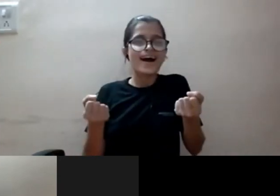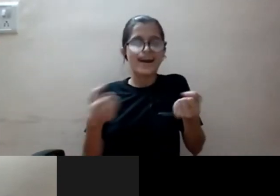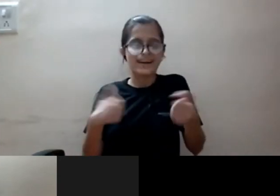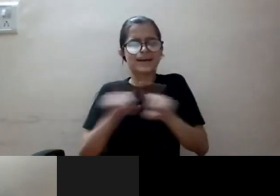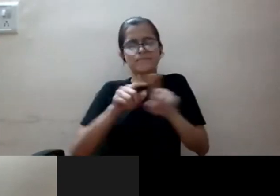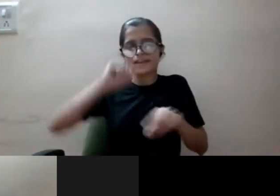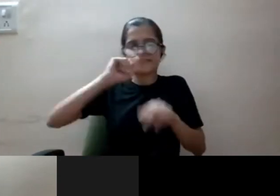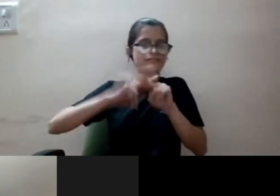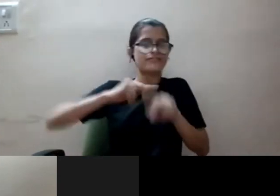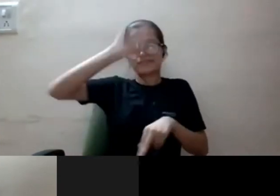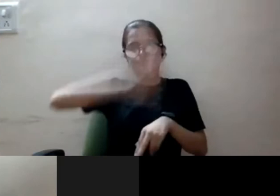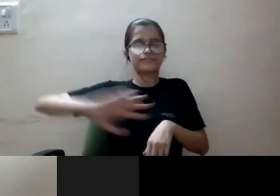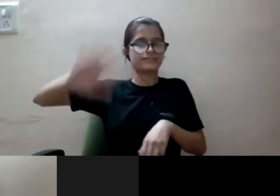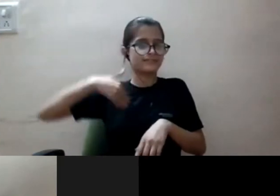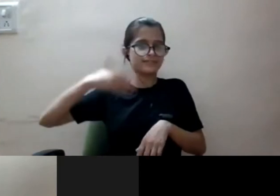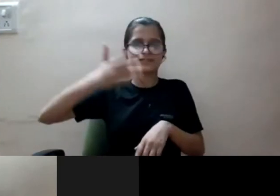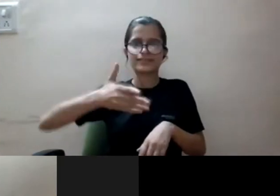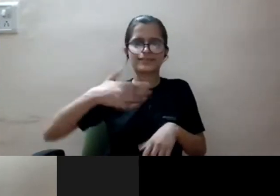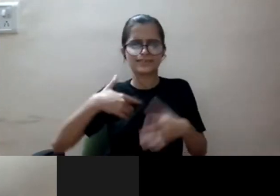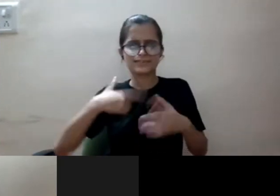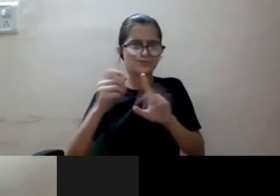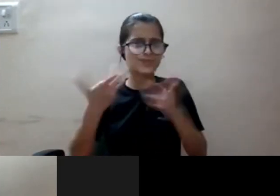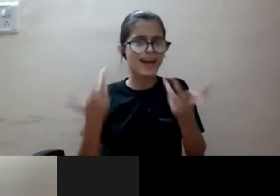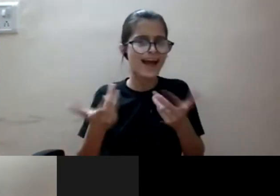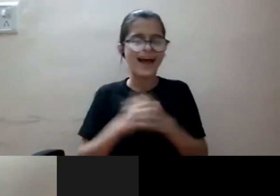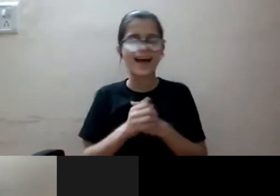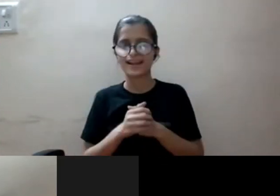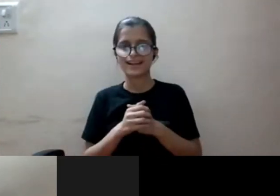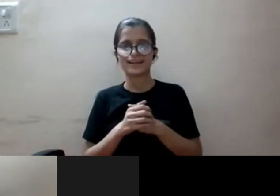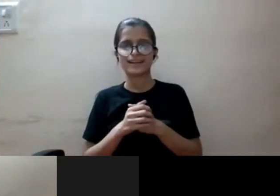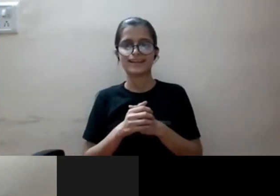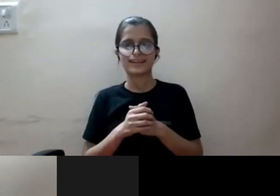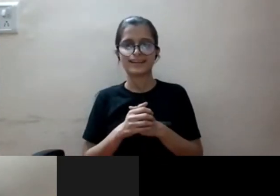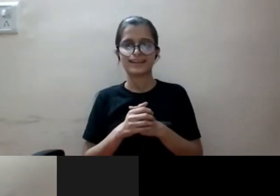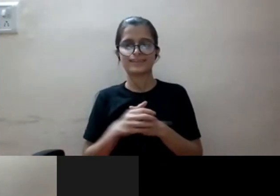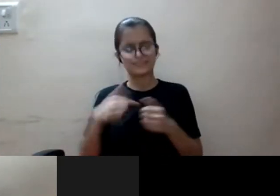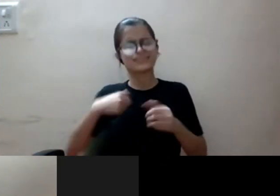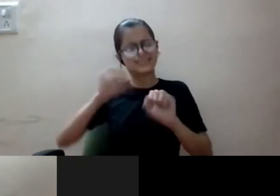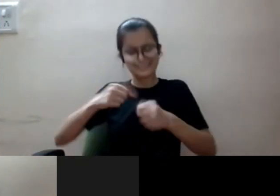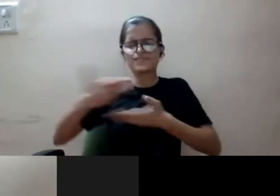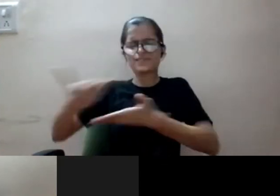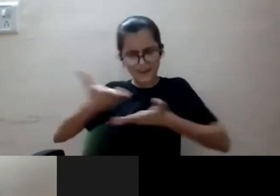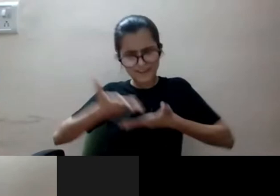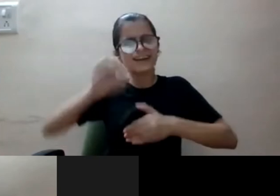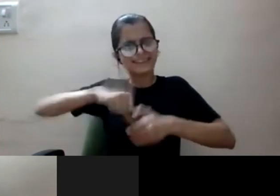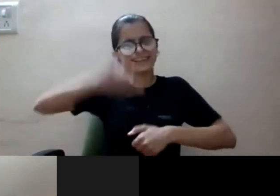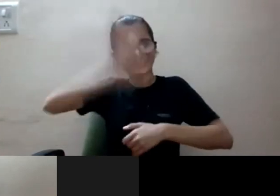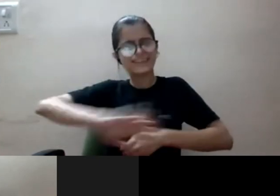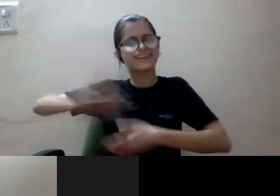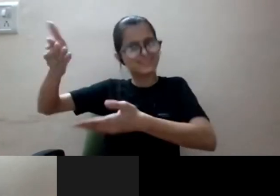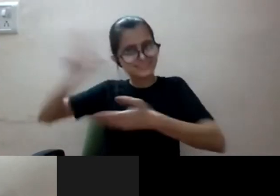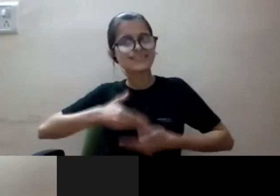India, and so I have to figure out a way to do that. Yeah, we invite you. We invite you with, you know,